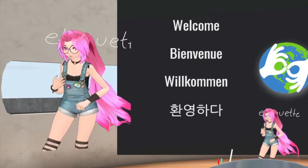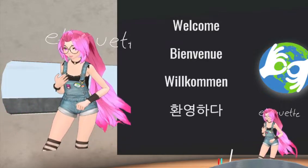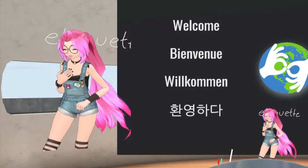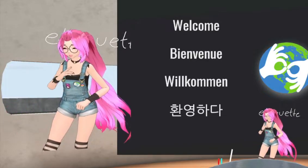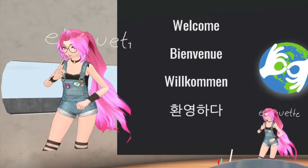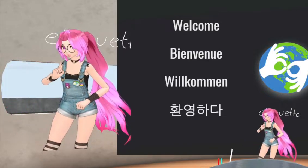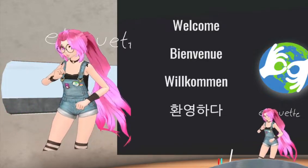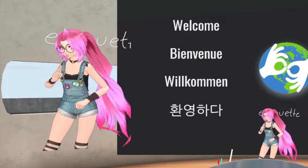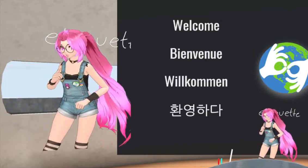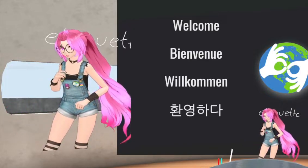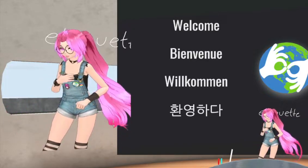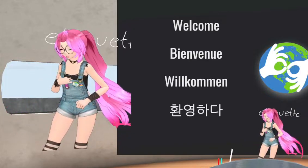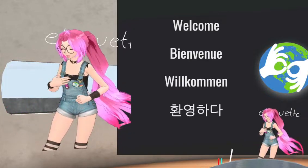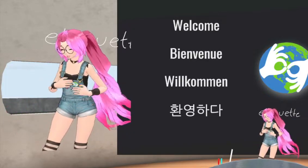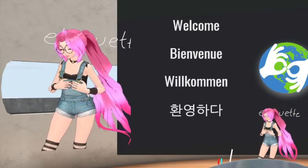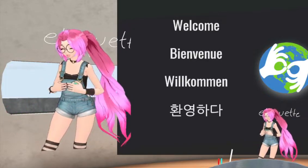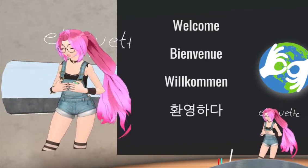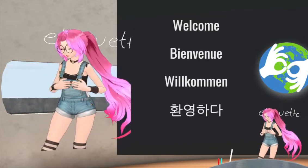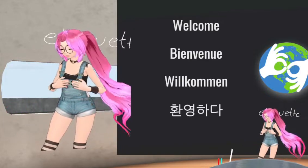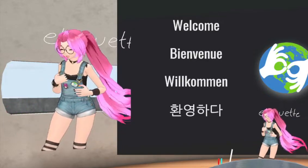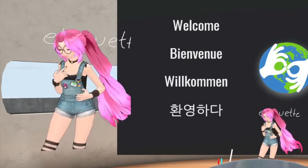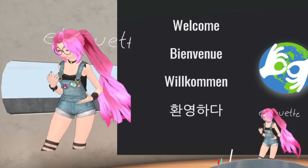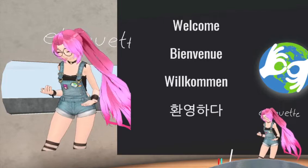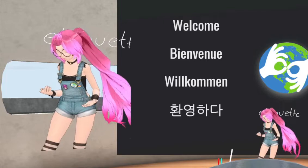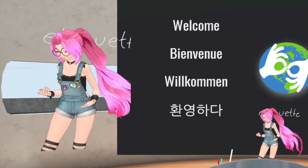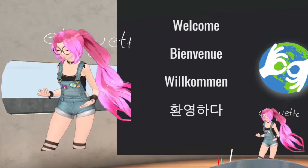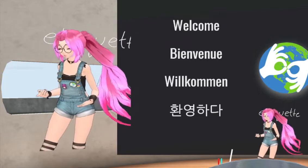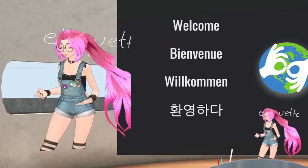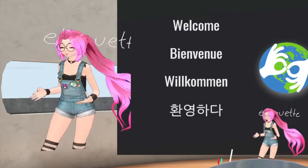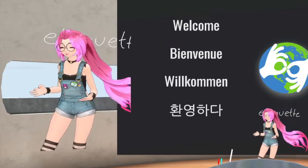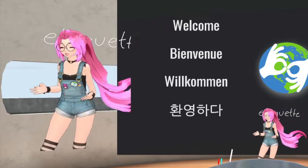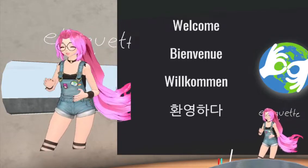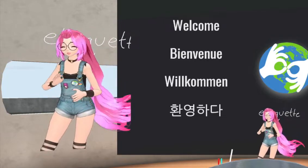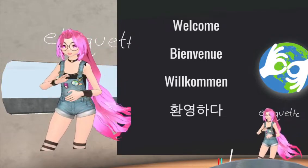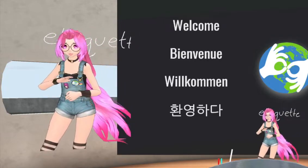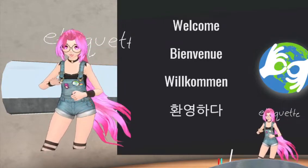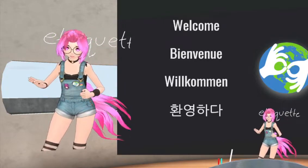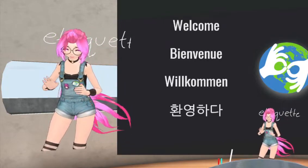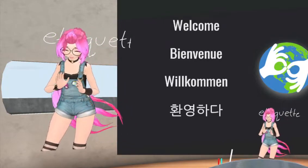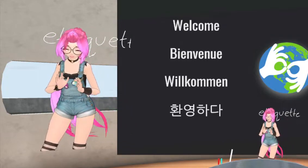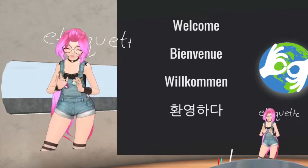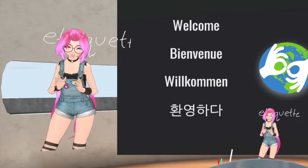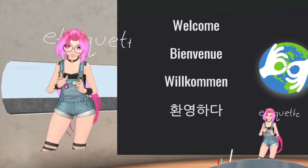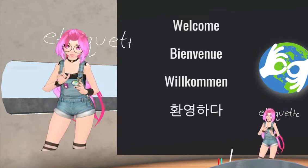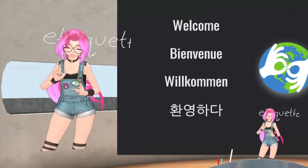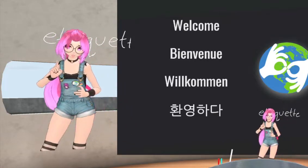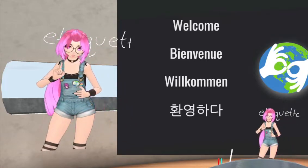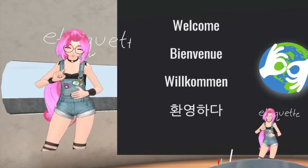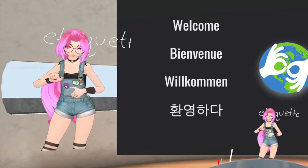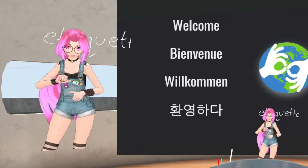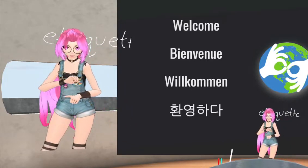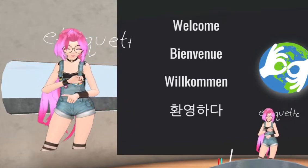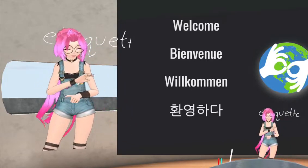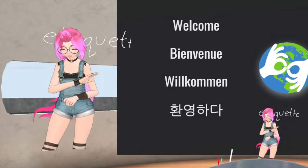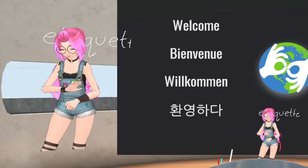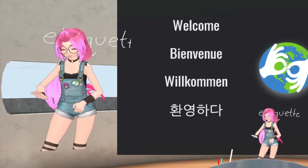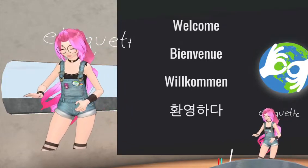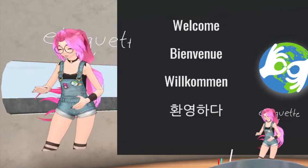out of your seat, walk over to them and tap them again. You never want to throw something. And again, I know that sounds